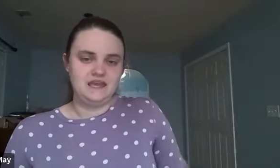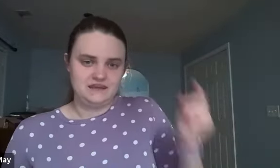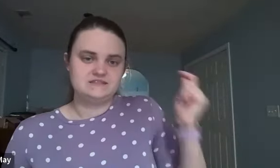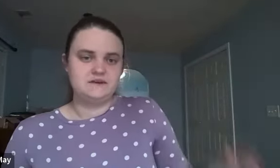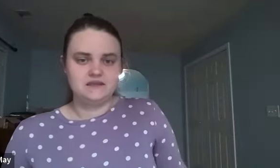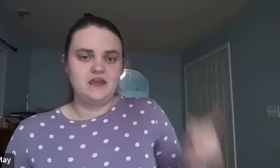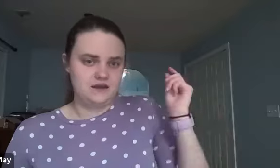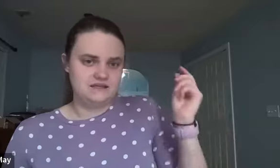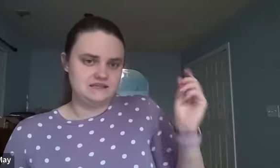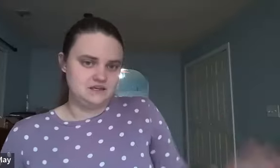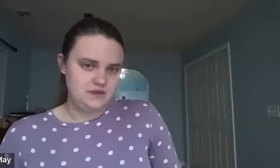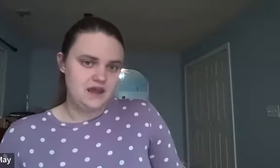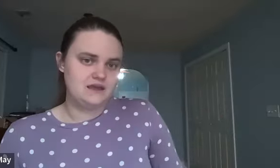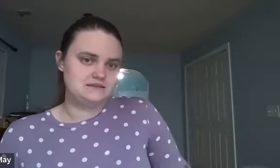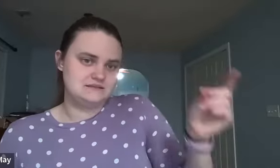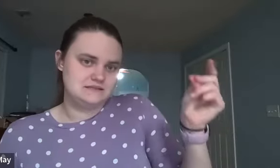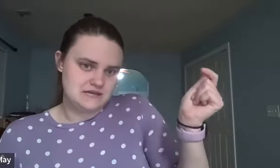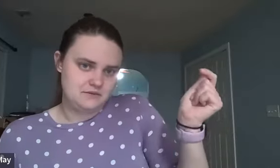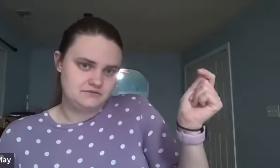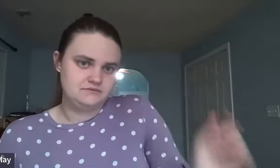And it's a very, yeah, it's like you pat, snap.